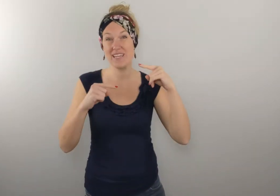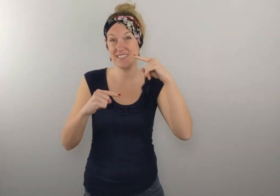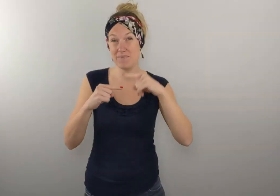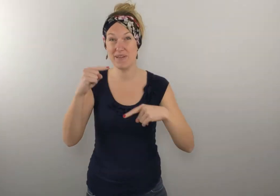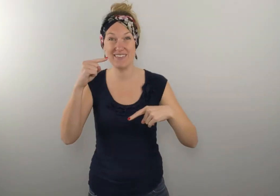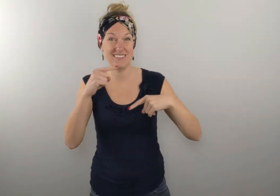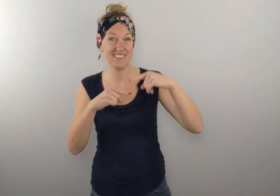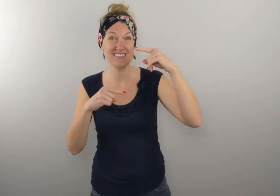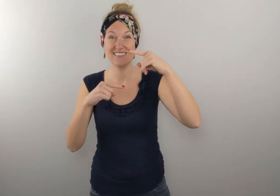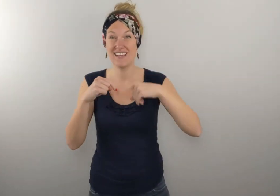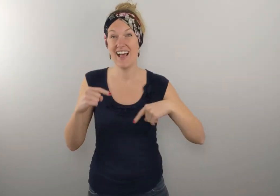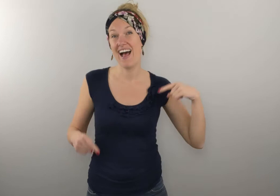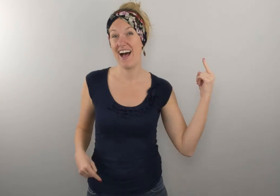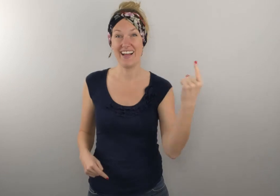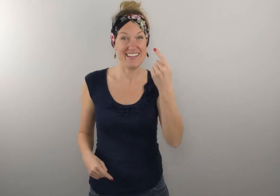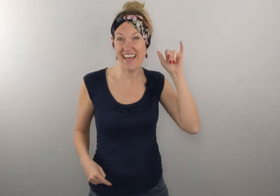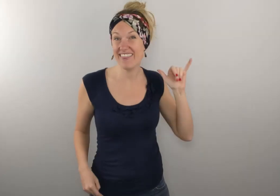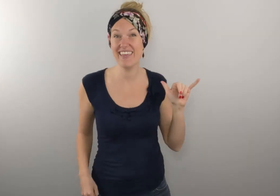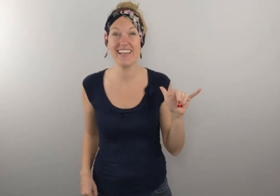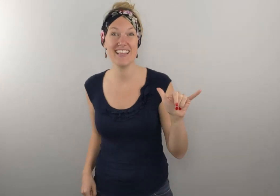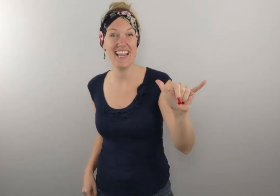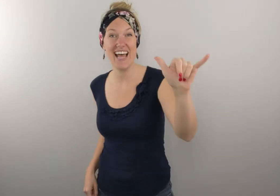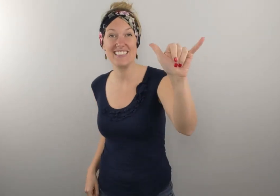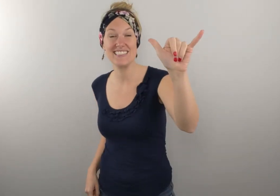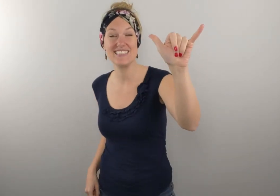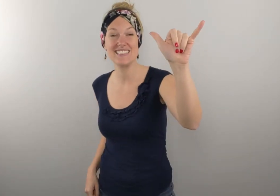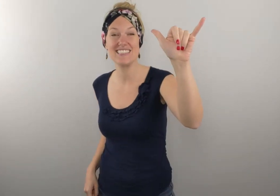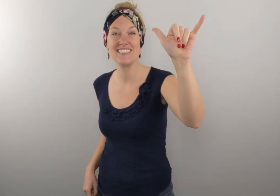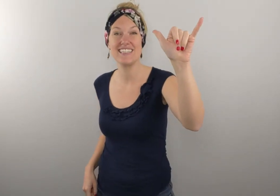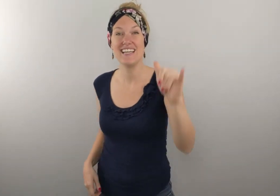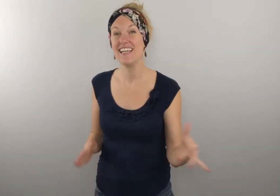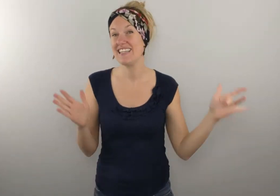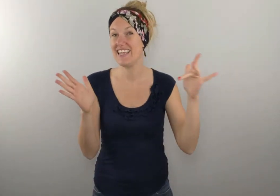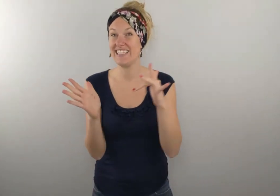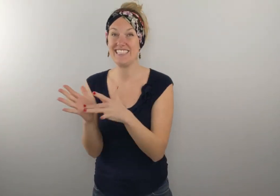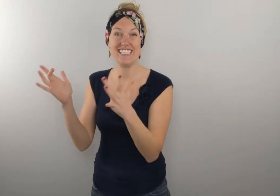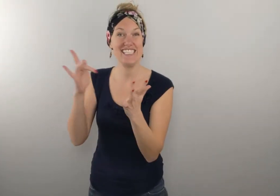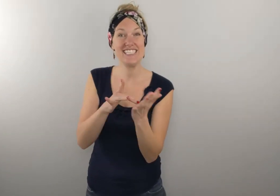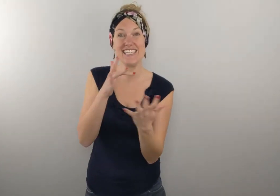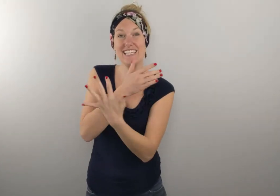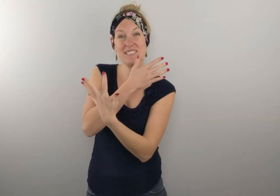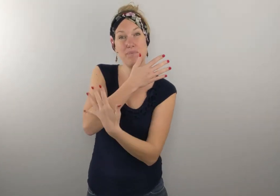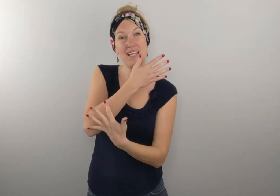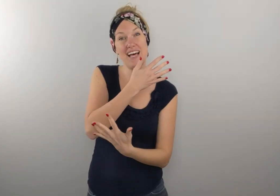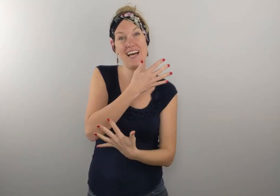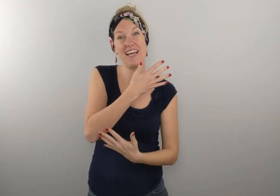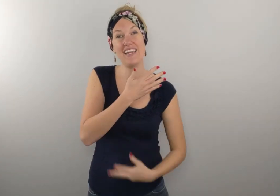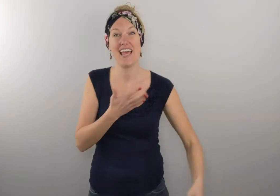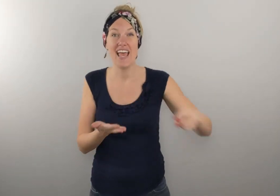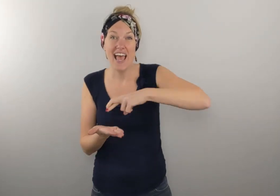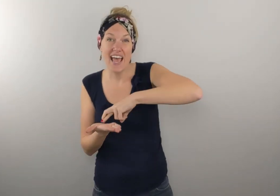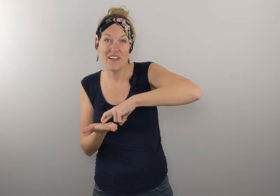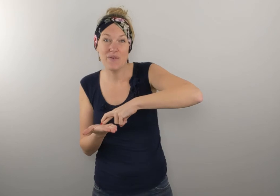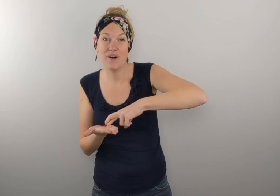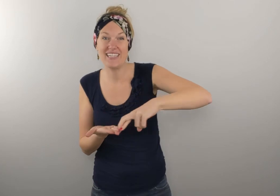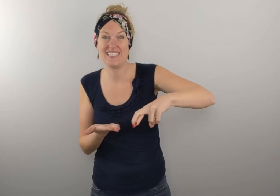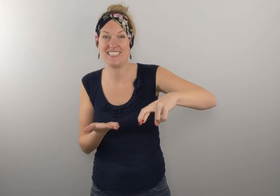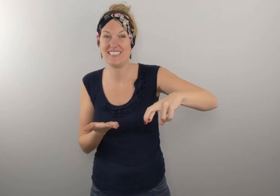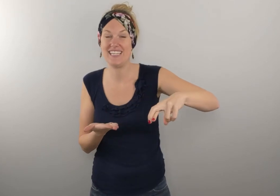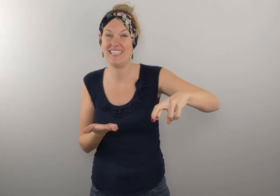is built on nothing less than Jesus' blood and